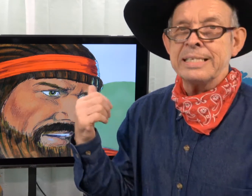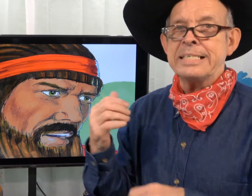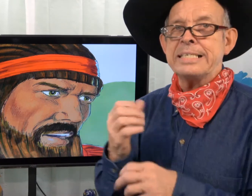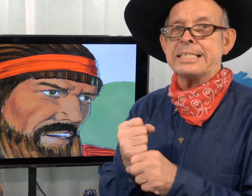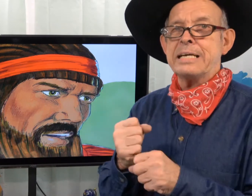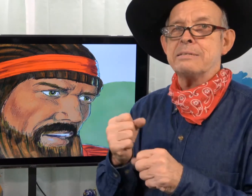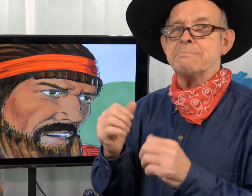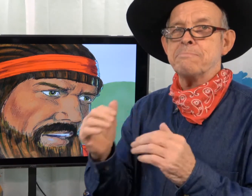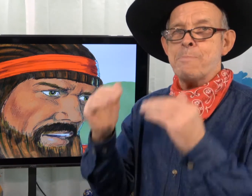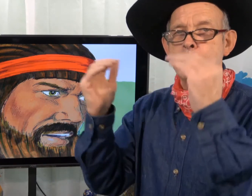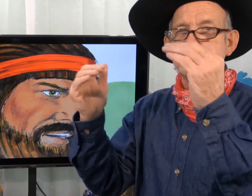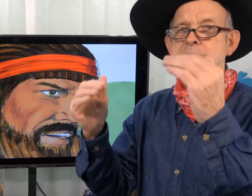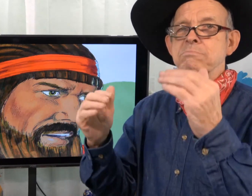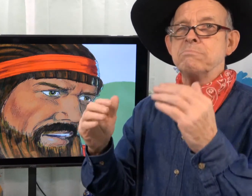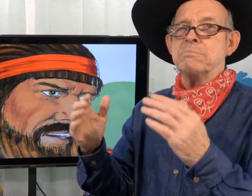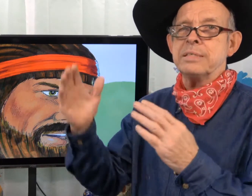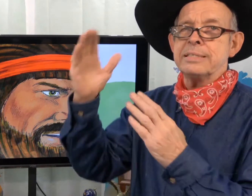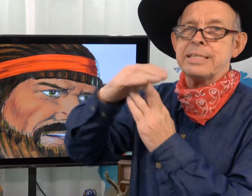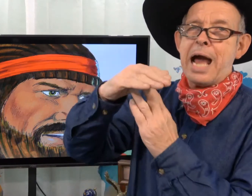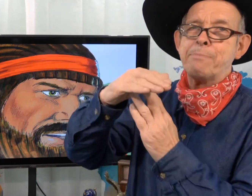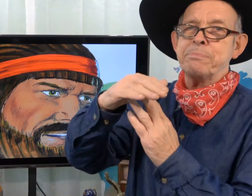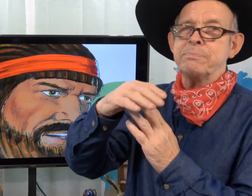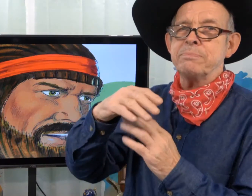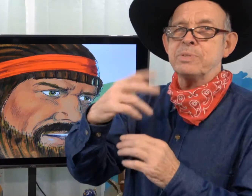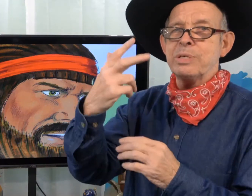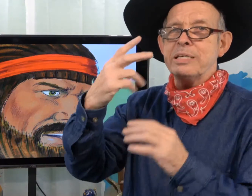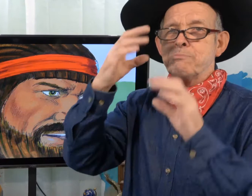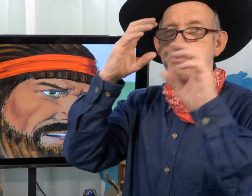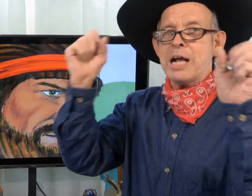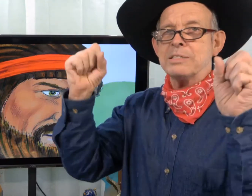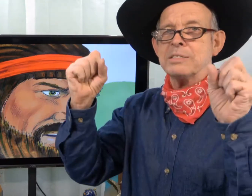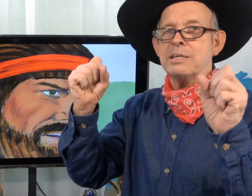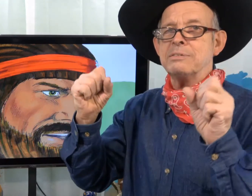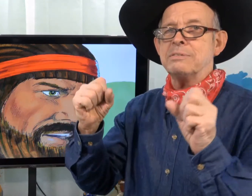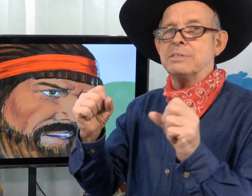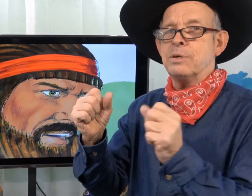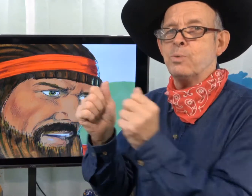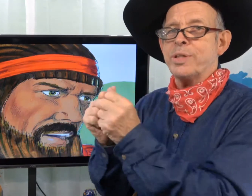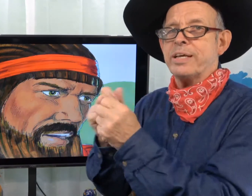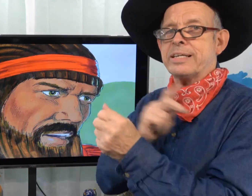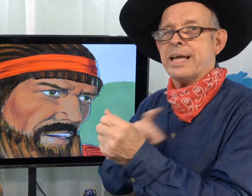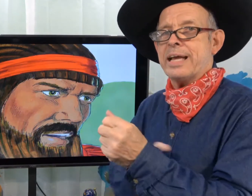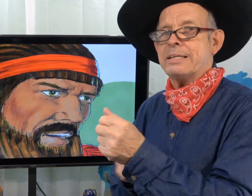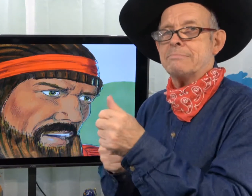you get promotion, top three practicing with the king.